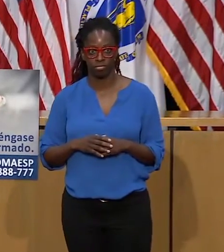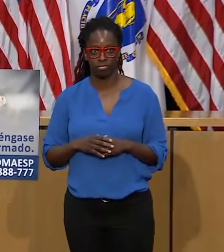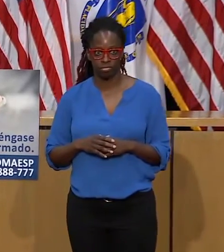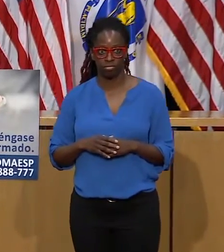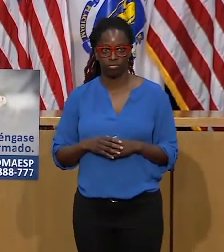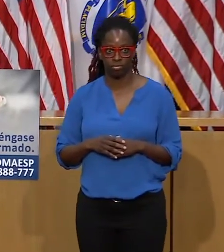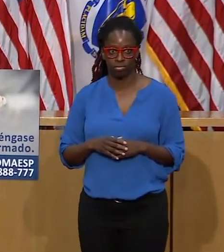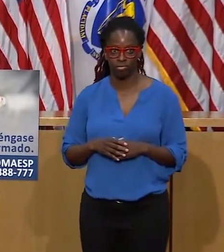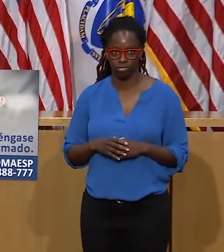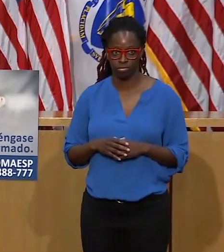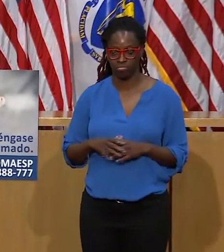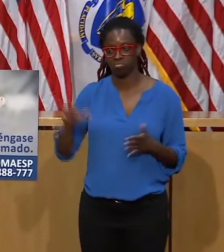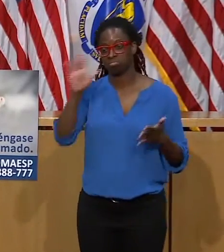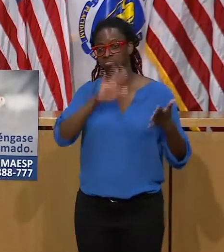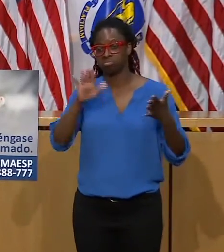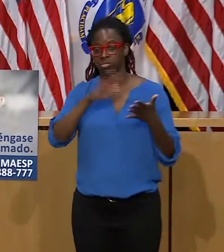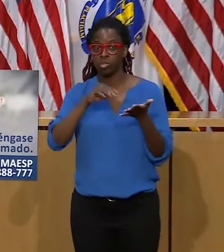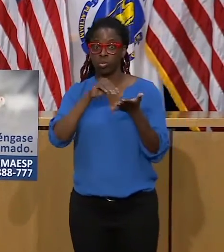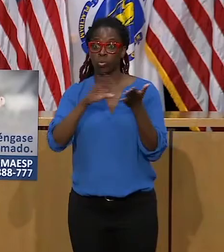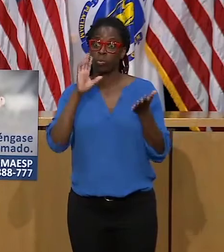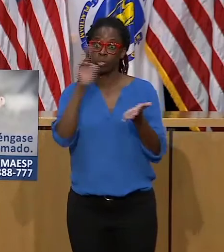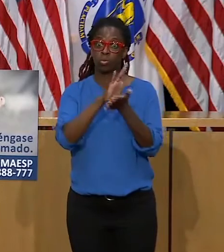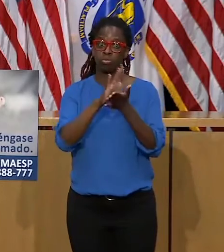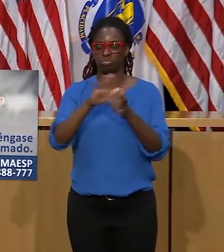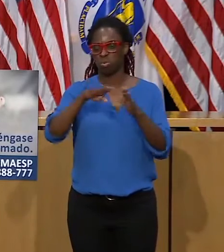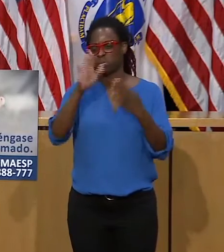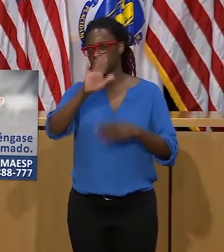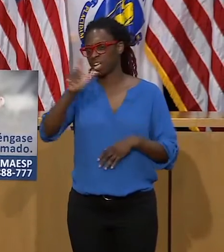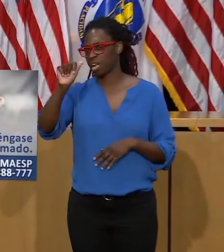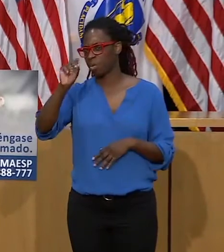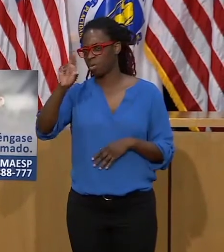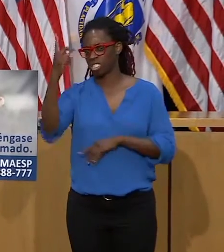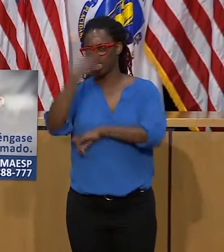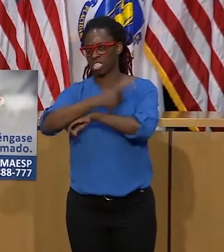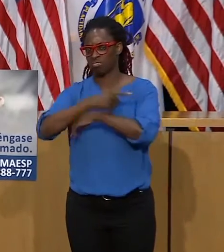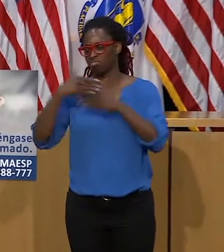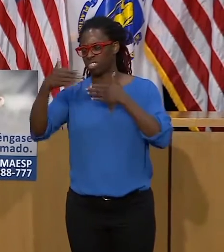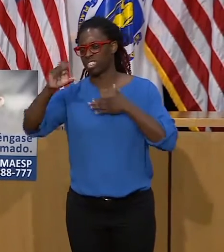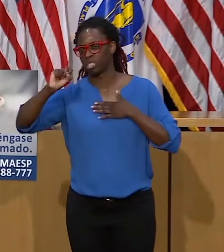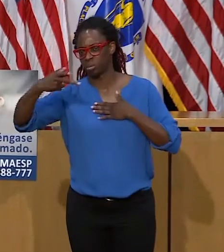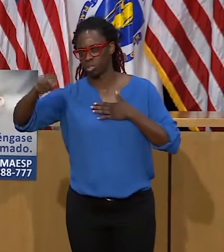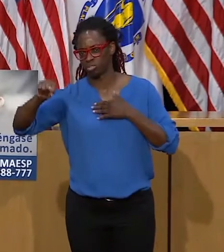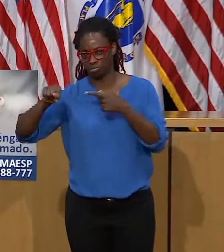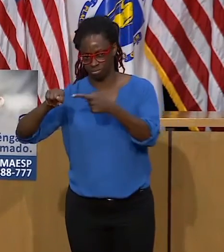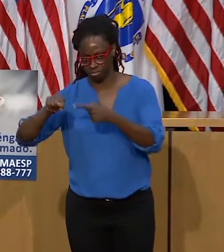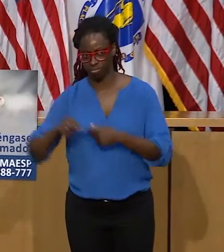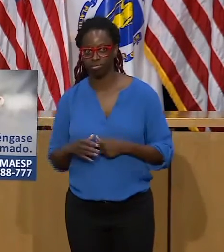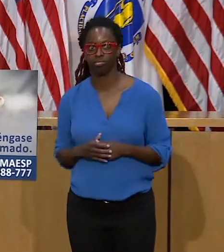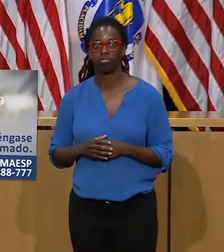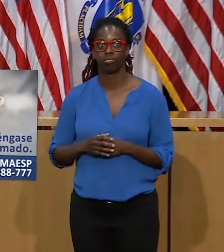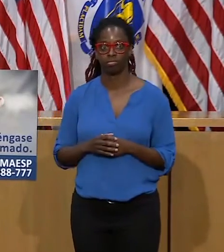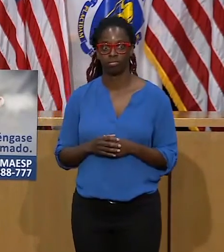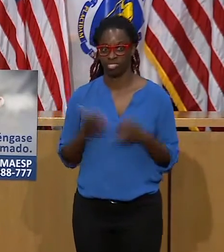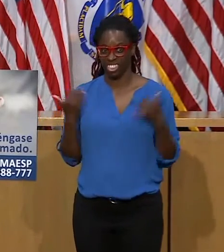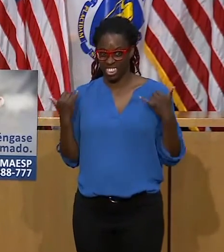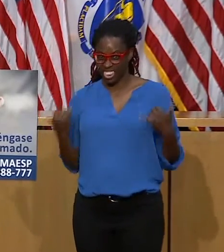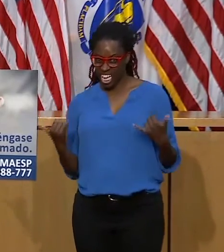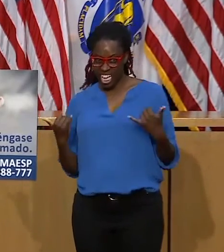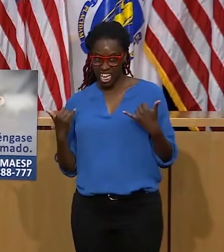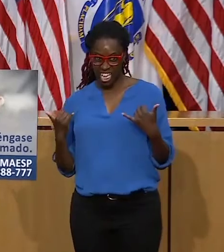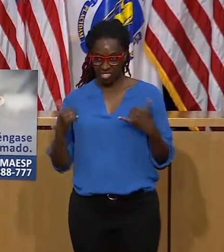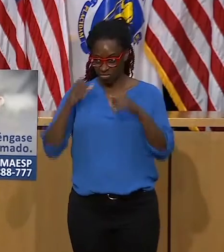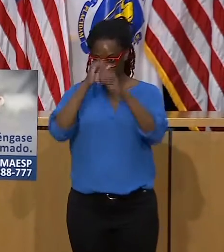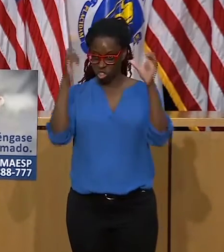also released in July, so more is coming. This guidance today was built with the help of our medical community, some of whom are here